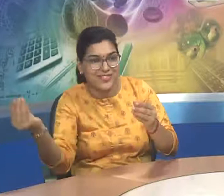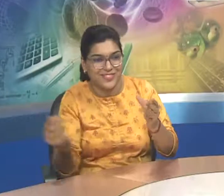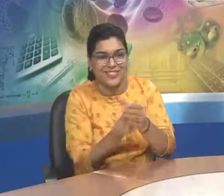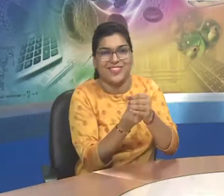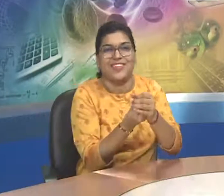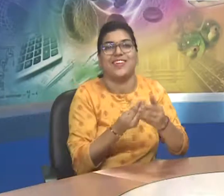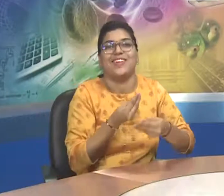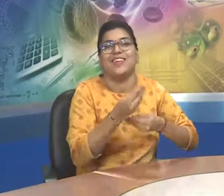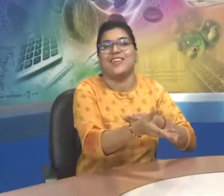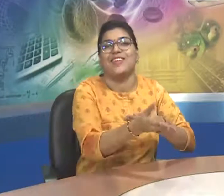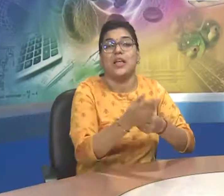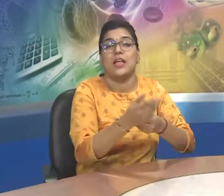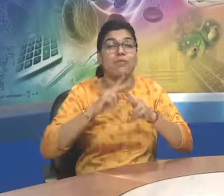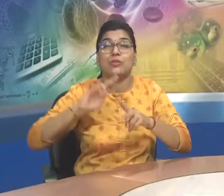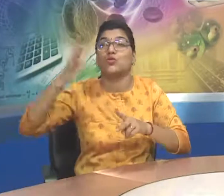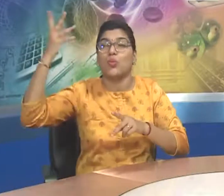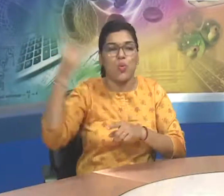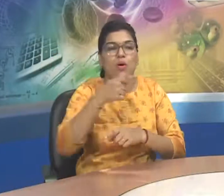economic condition,